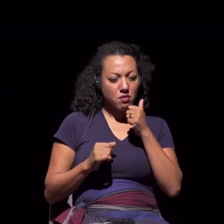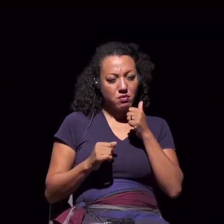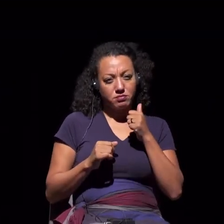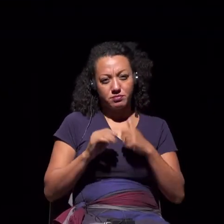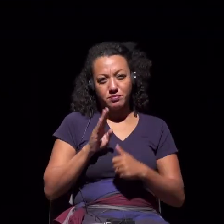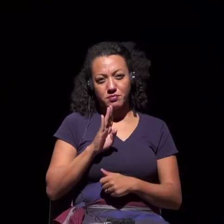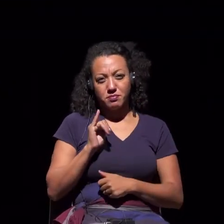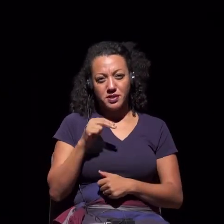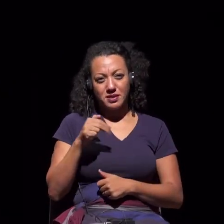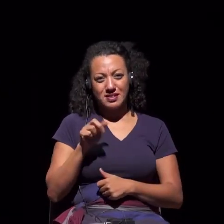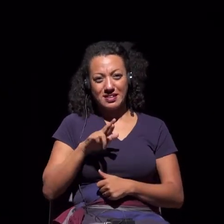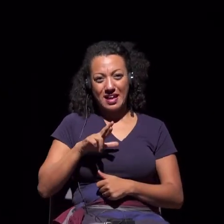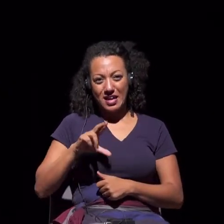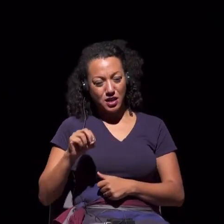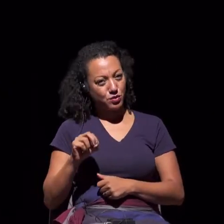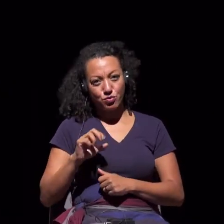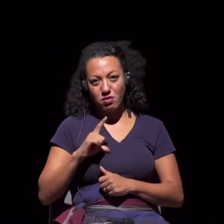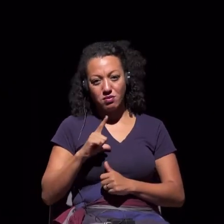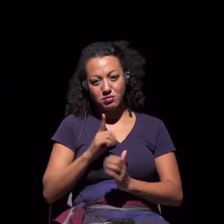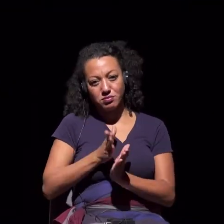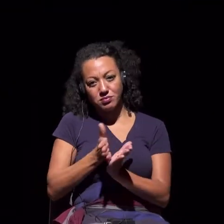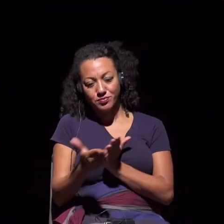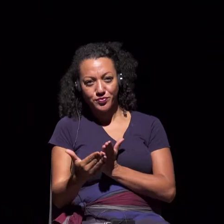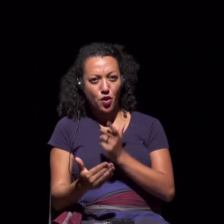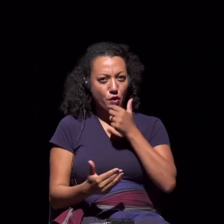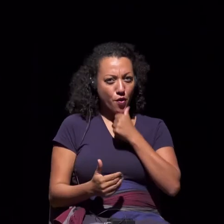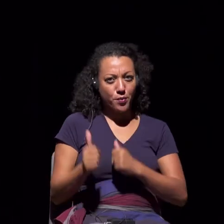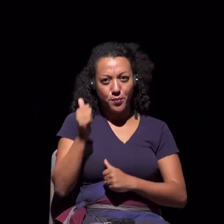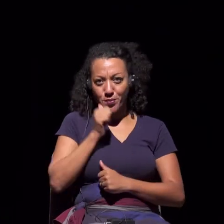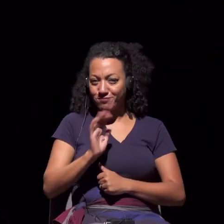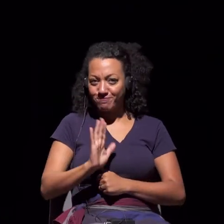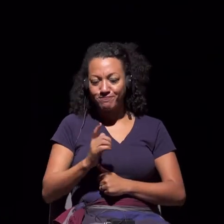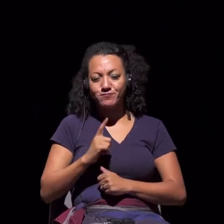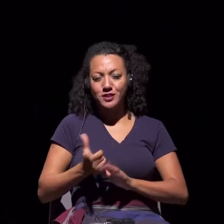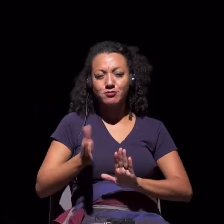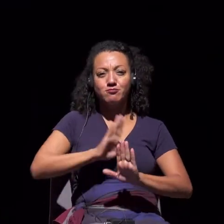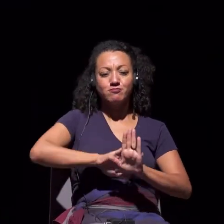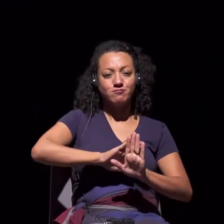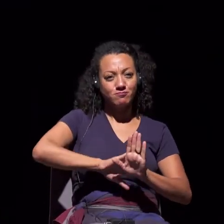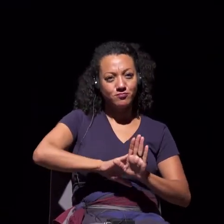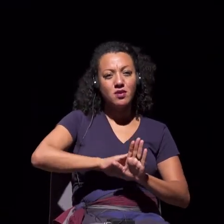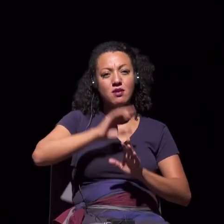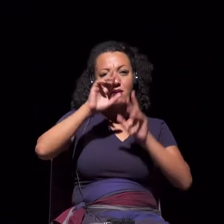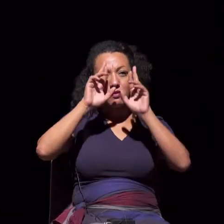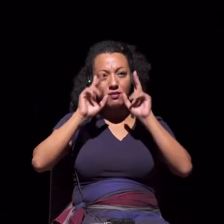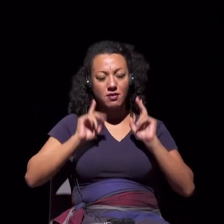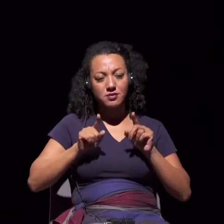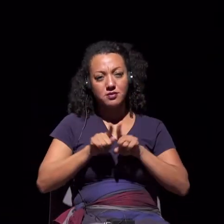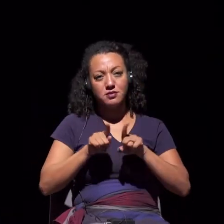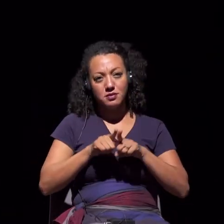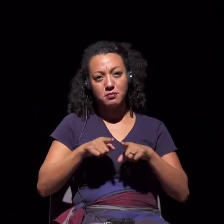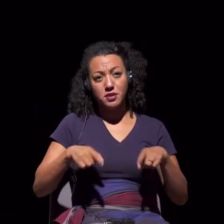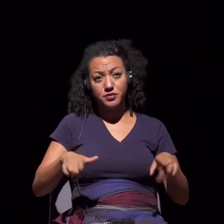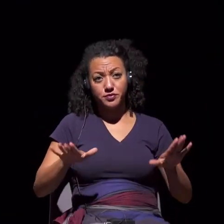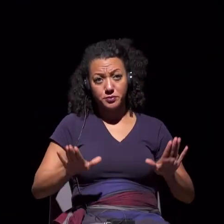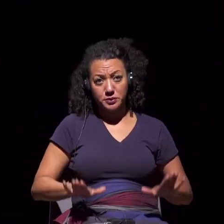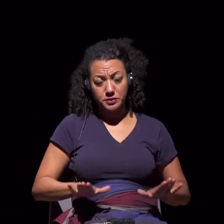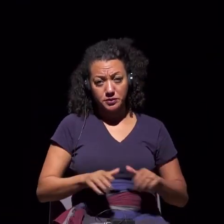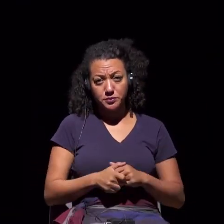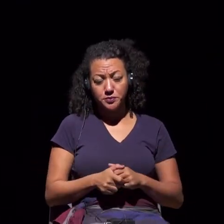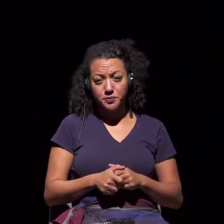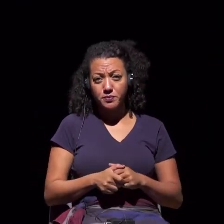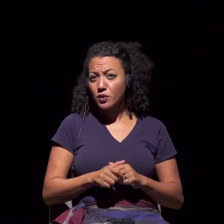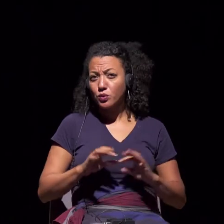race, the feminine, and the archival image become an abstracted dimension for other imaginaries